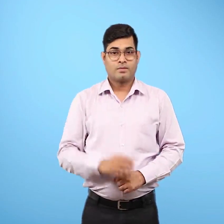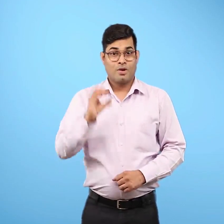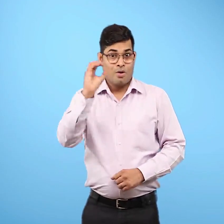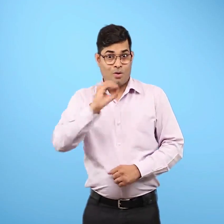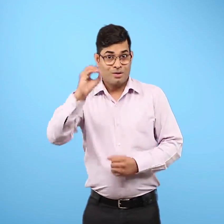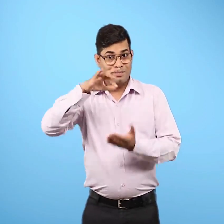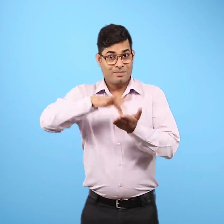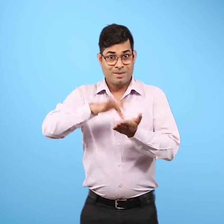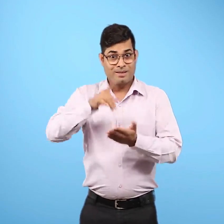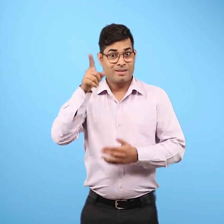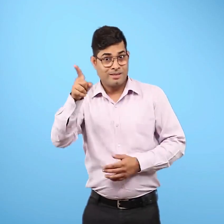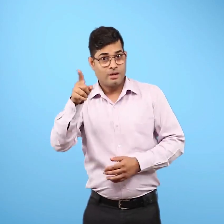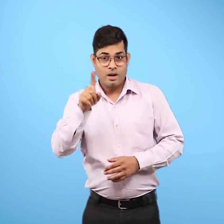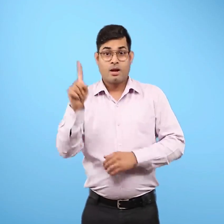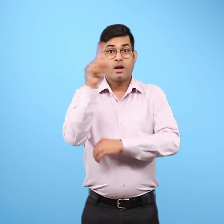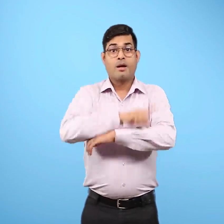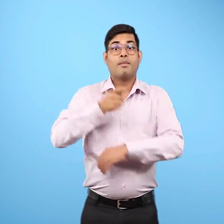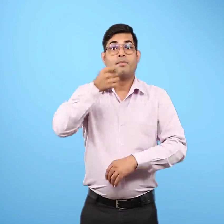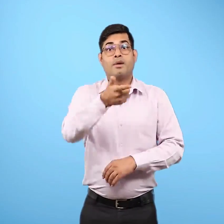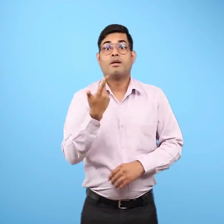And Orissa, rupees 75.